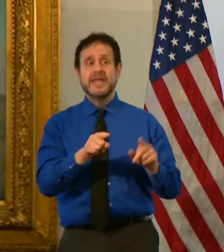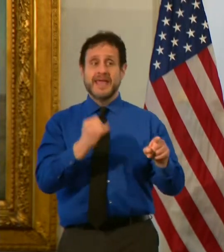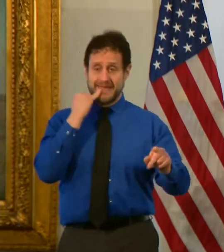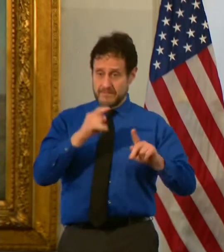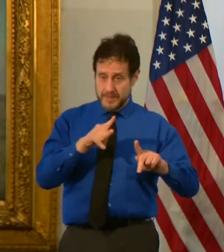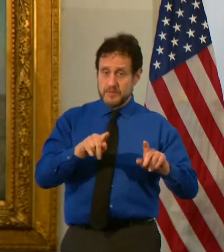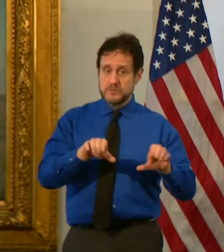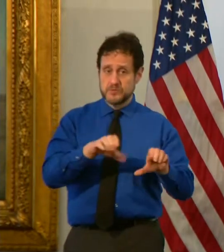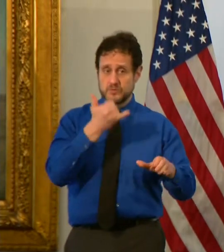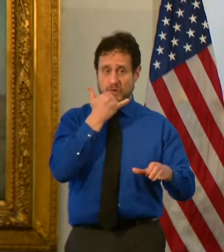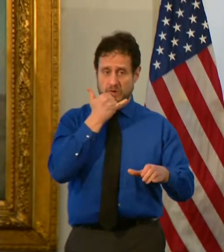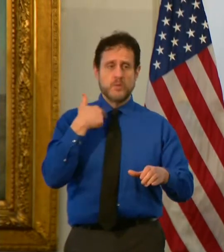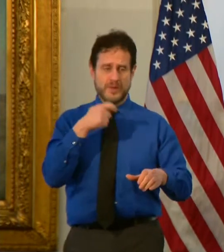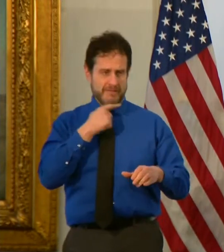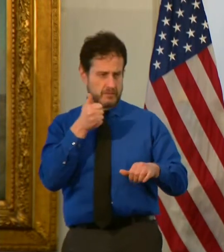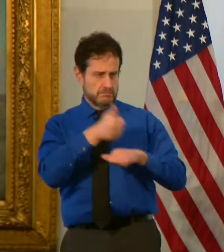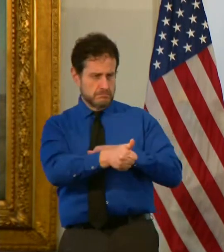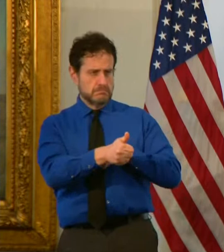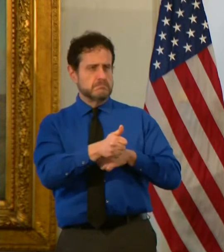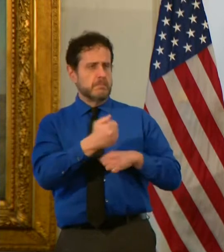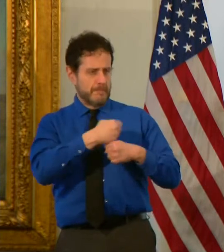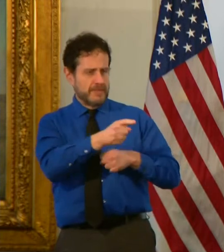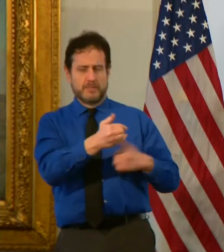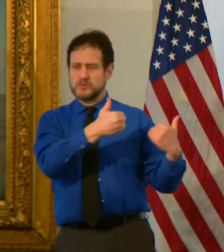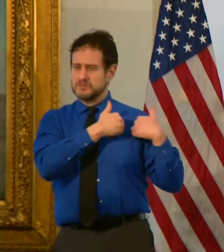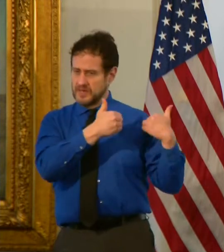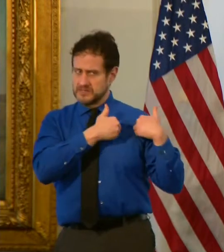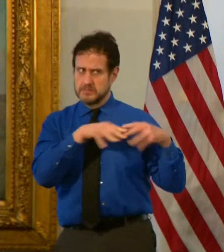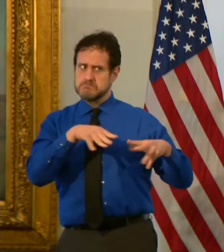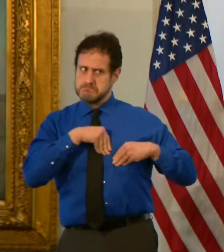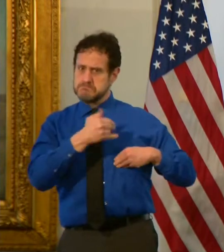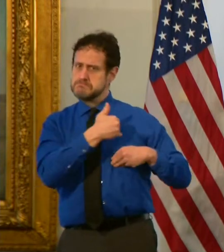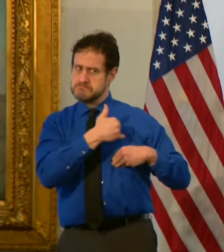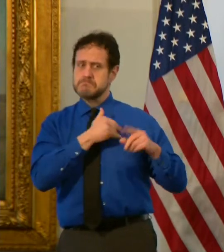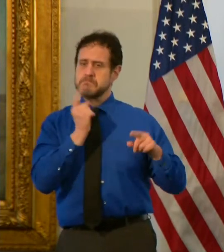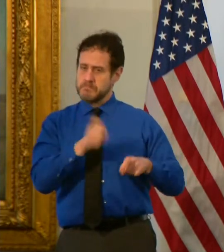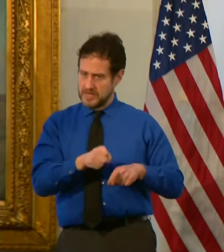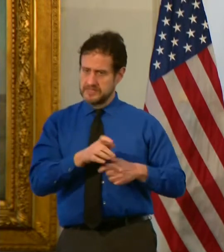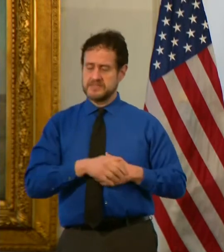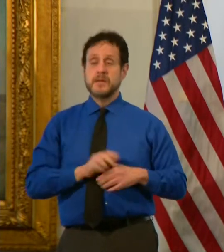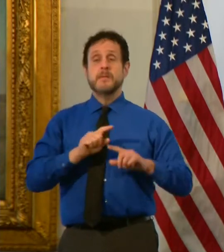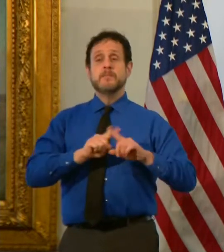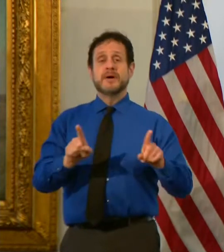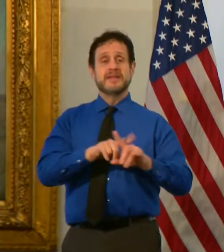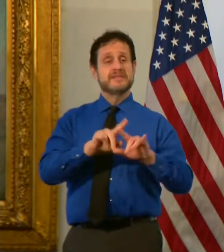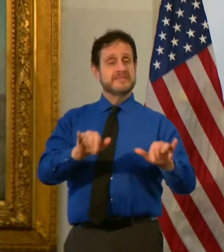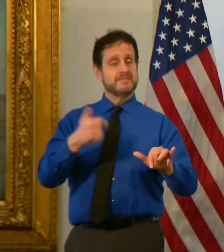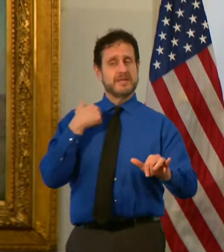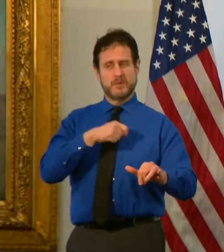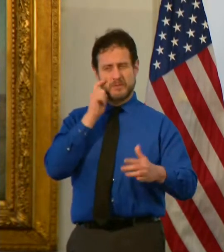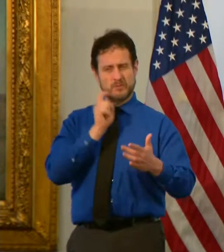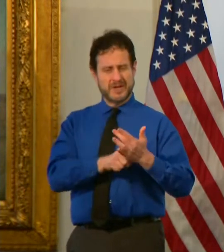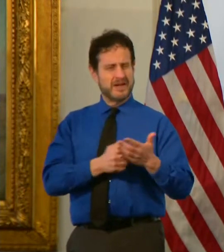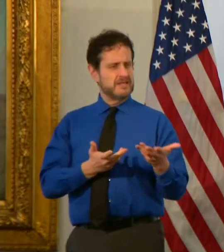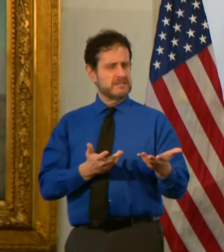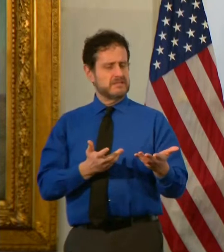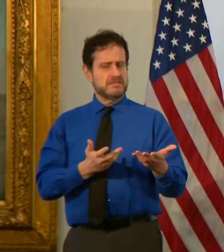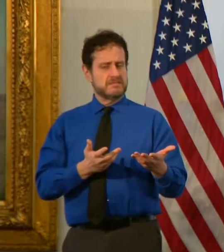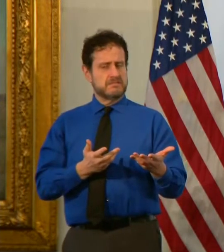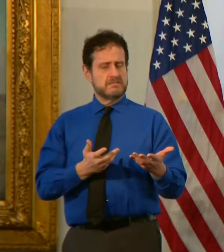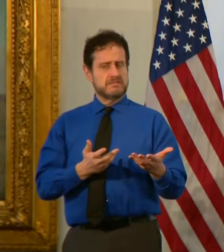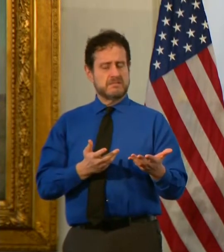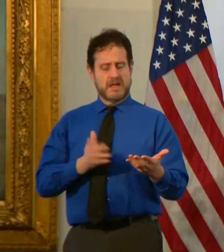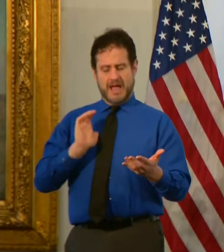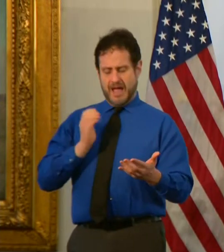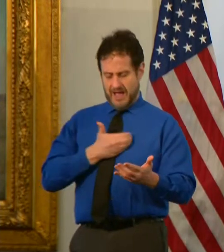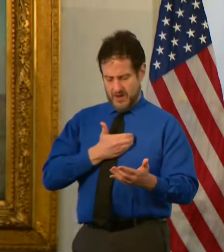We have to hold people accountable. But we also have to recognize what are the practices that